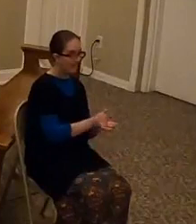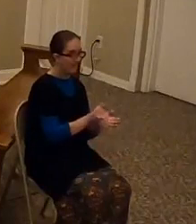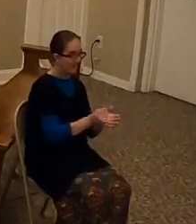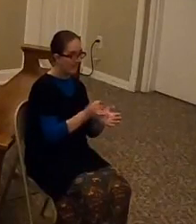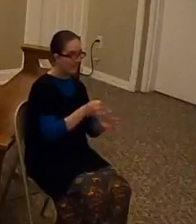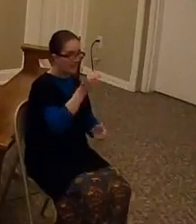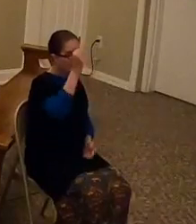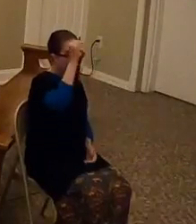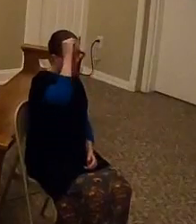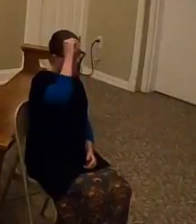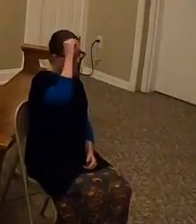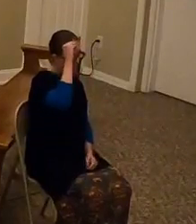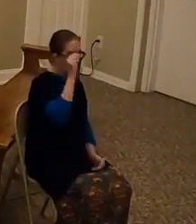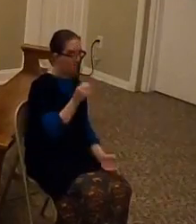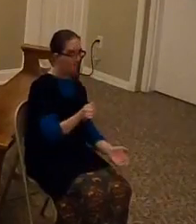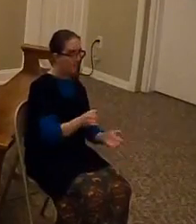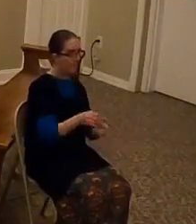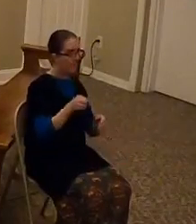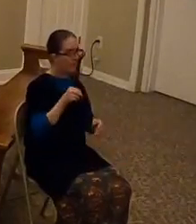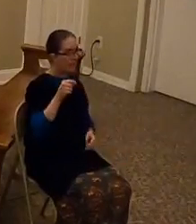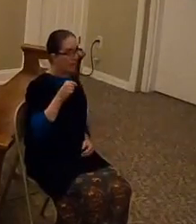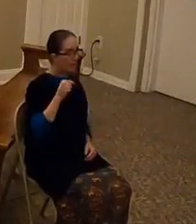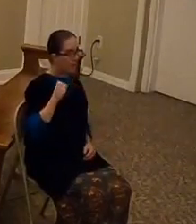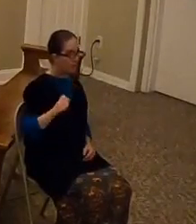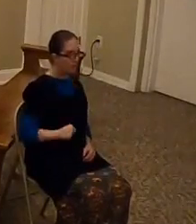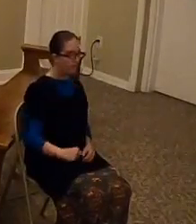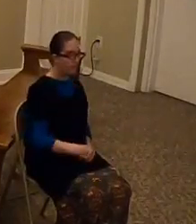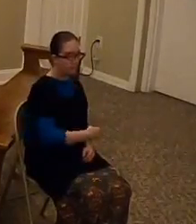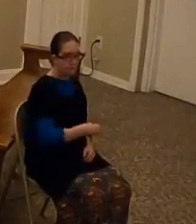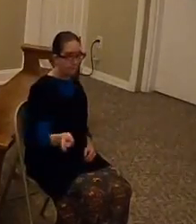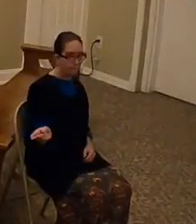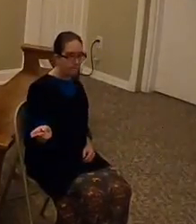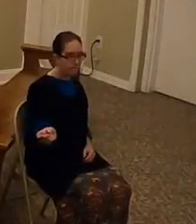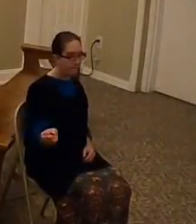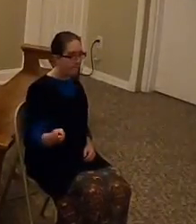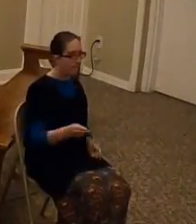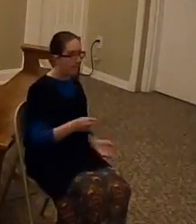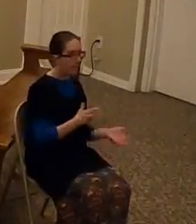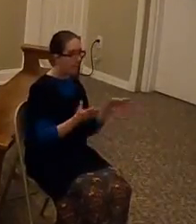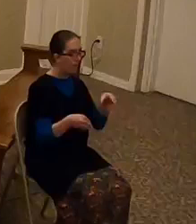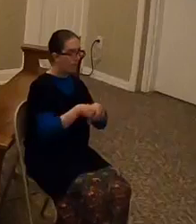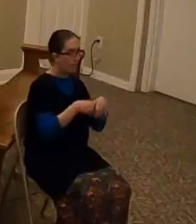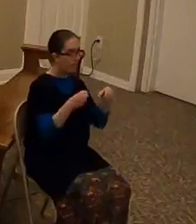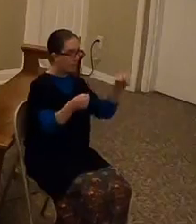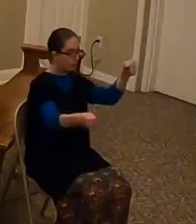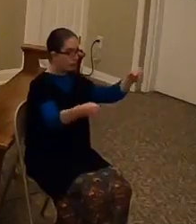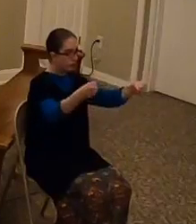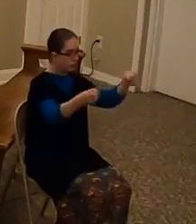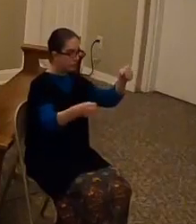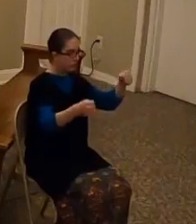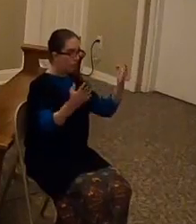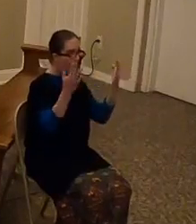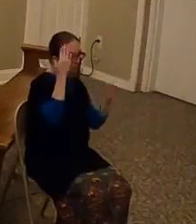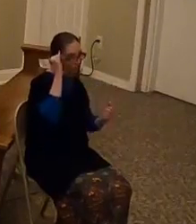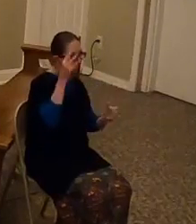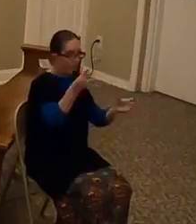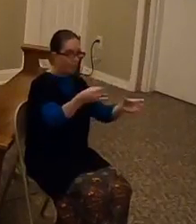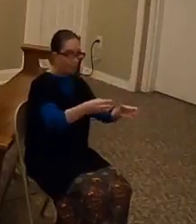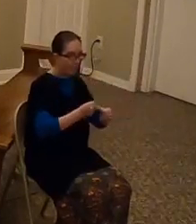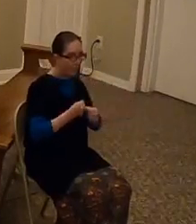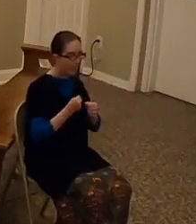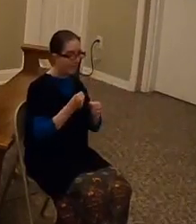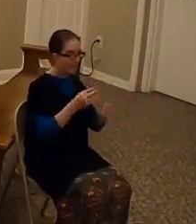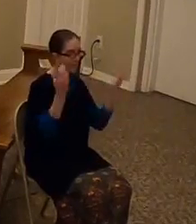That's ignorant. That will send you straight to hell. Yes, you might die in a car wreck tomorrow. Why would you want to take the